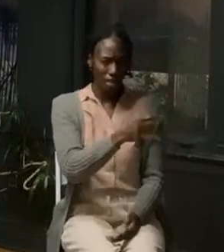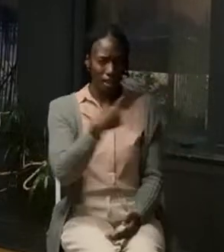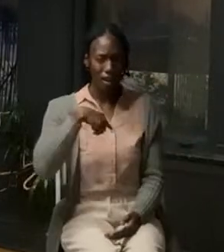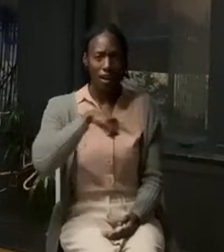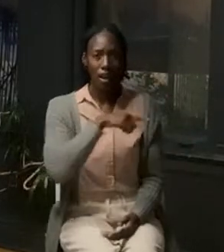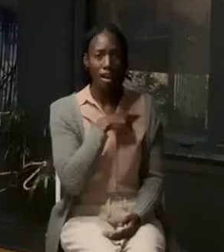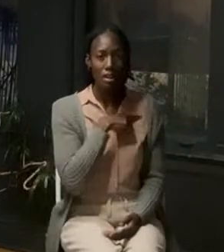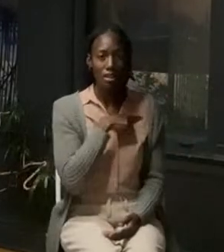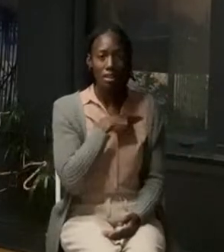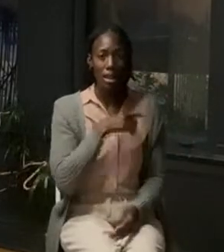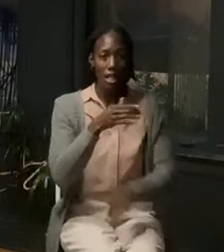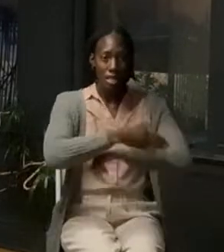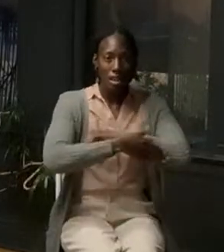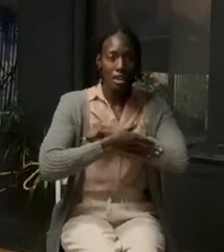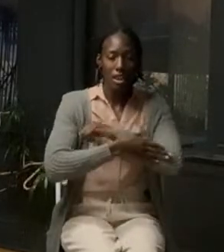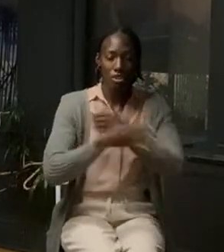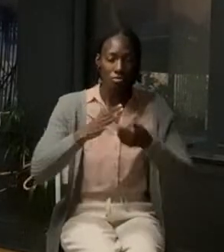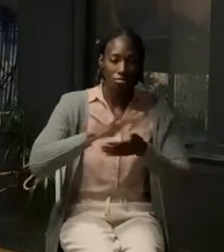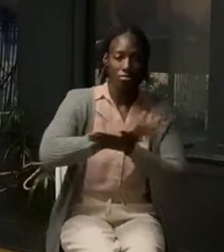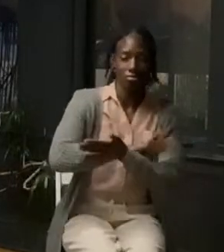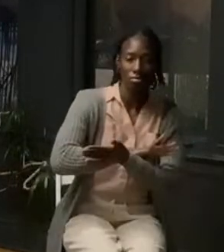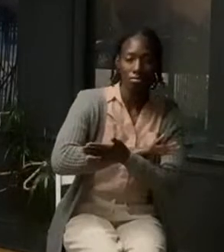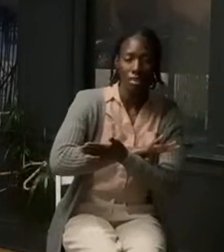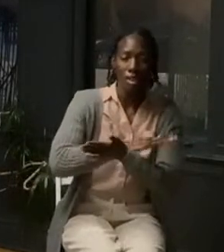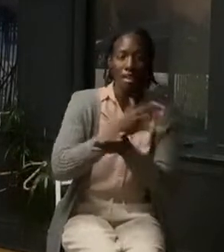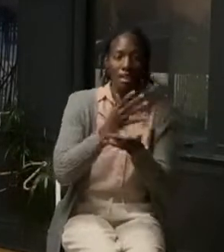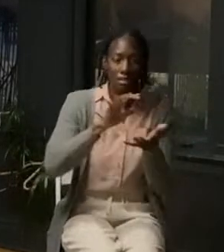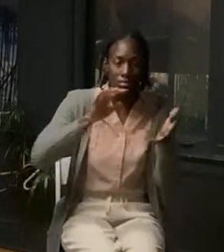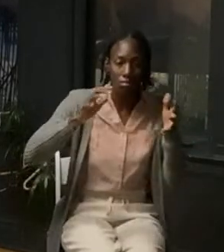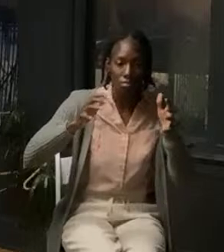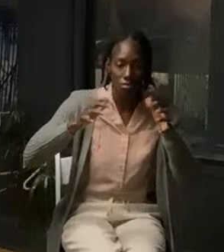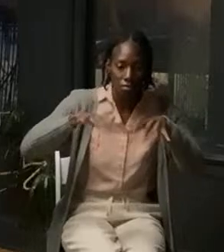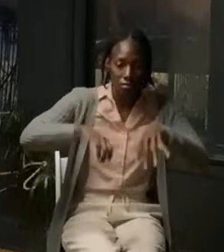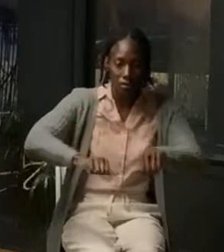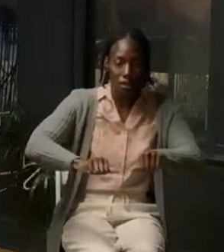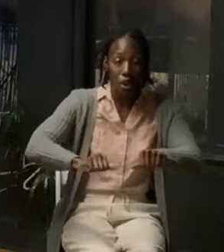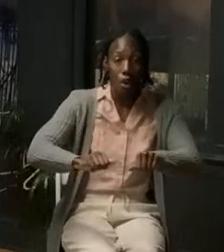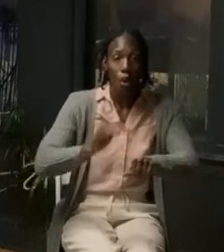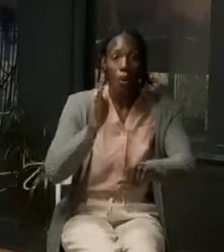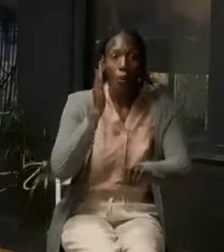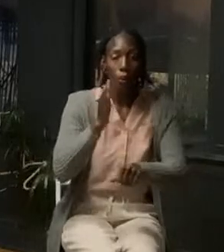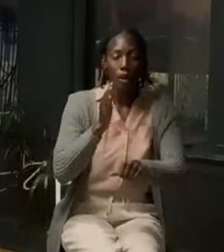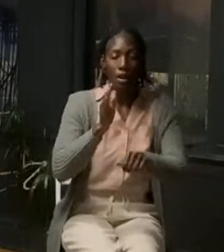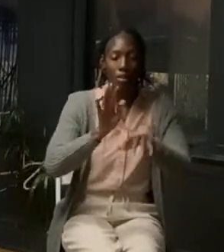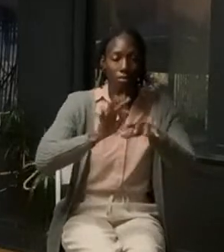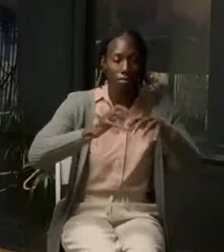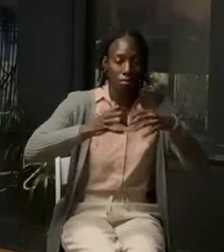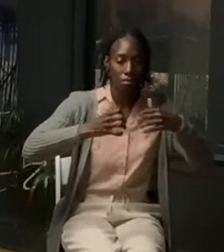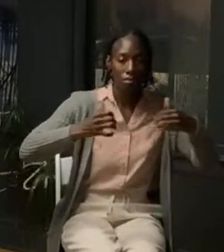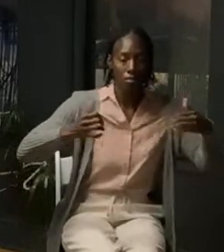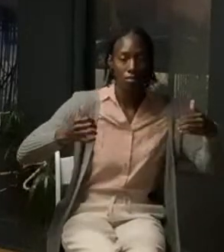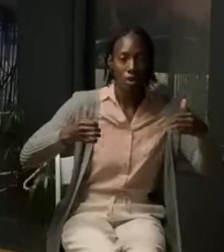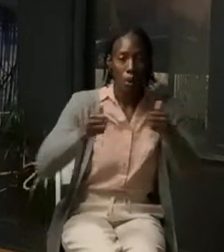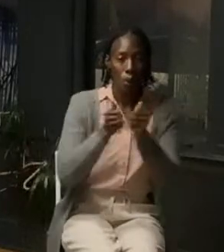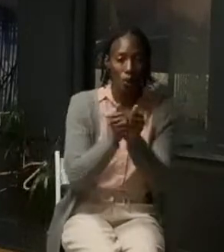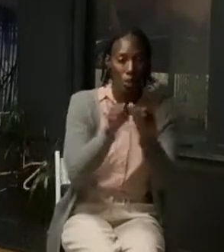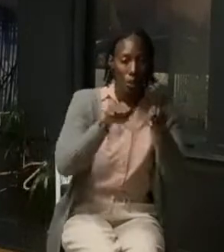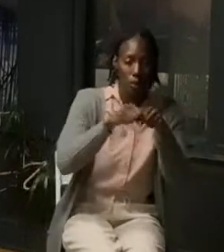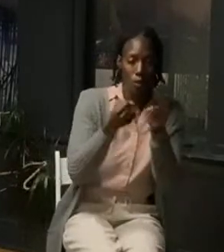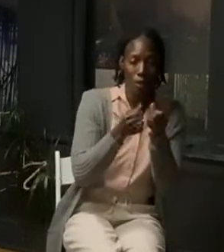nation disguised as acclimatization will have them drifting, unmoored, with a breaking language and